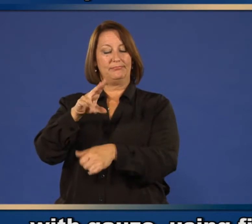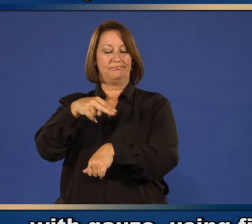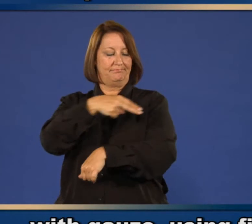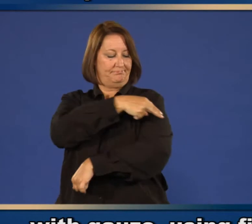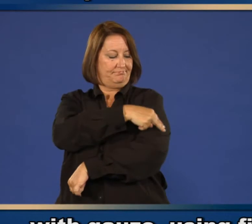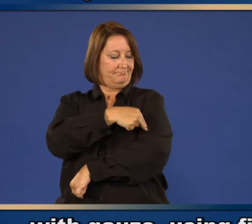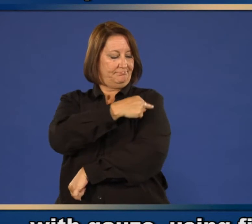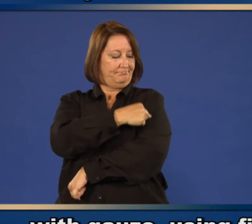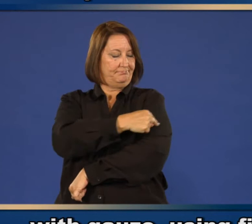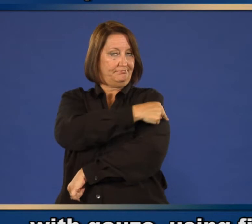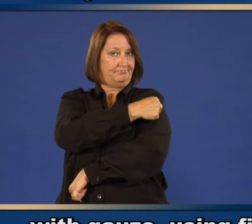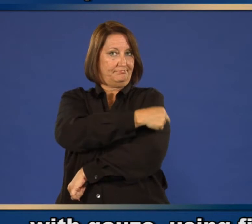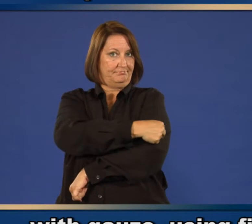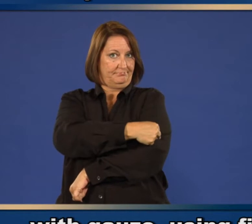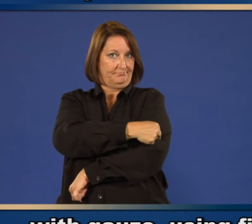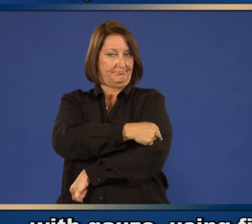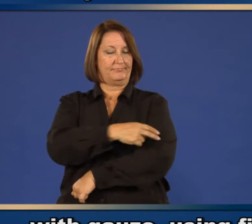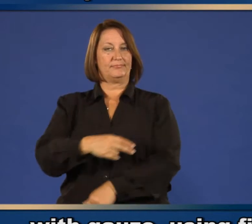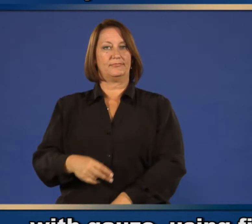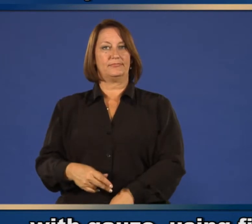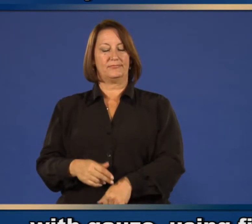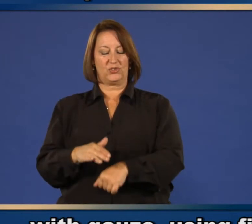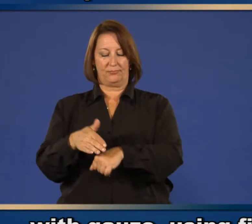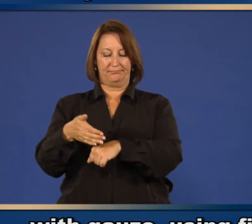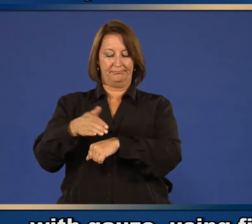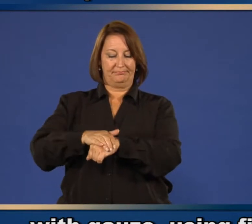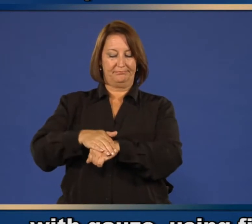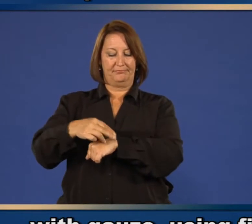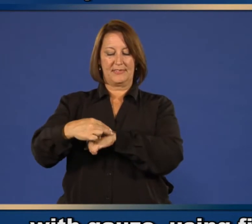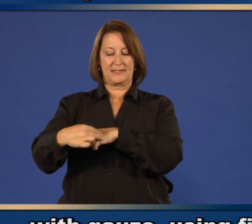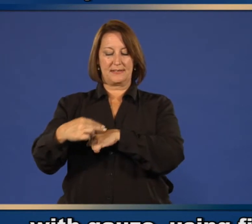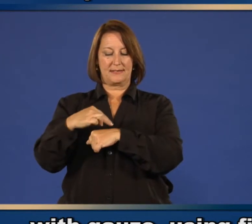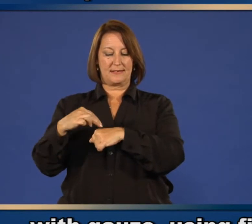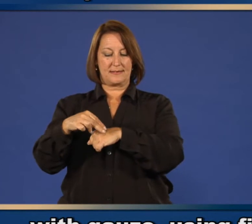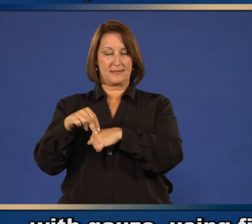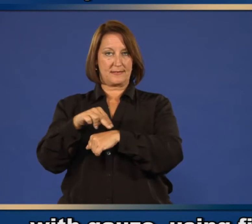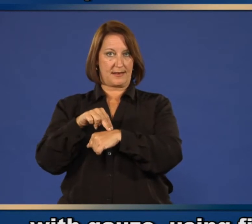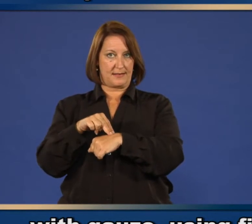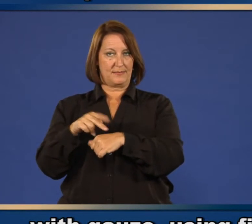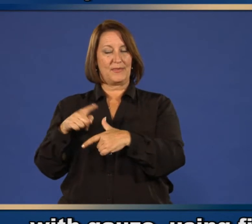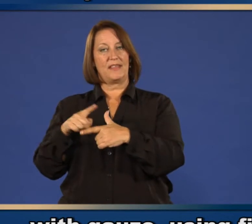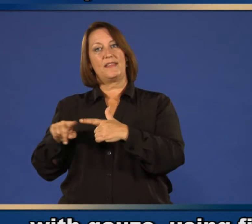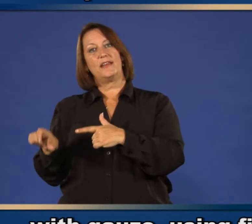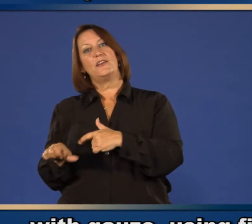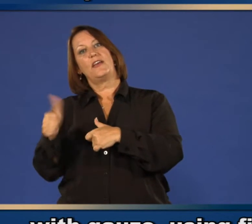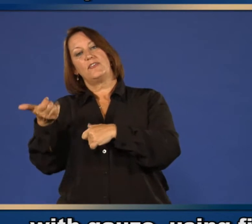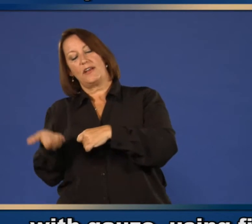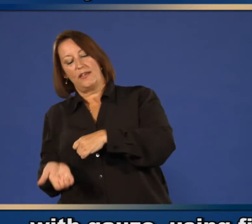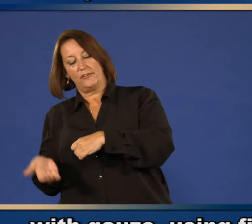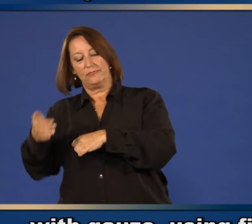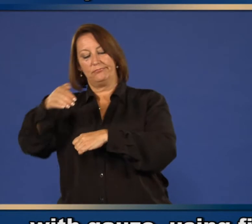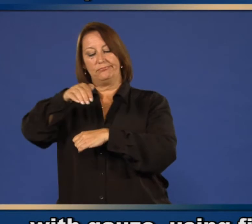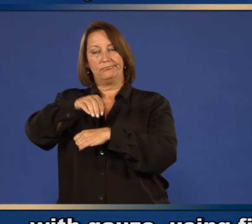Then cover the gauze with a semi-permeable or semi-occlusive dressing.